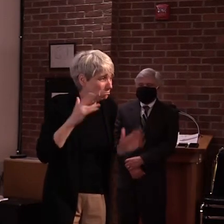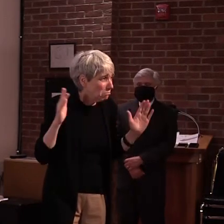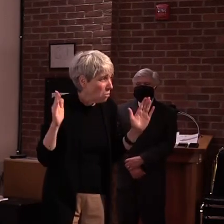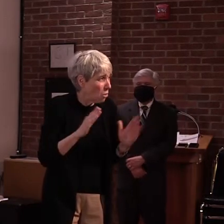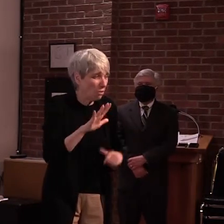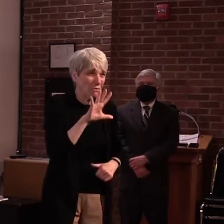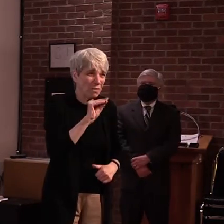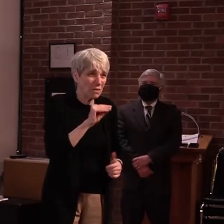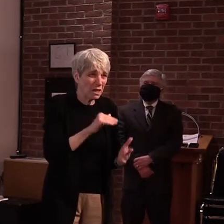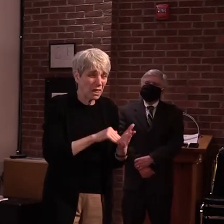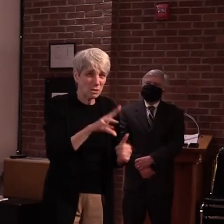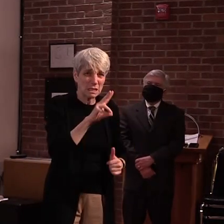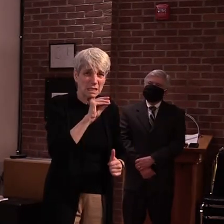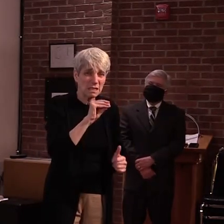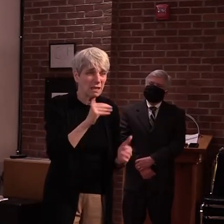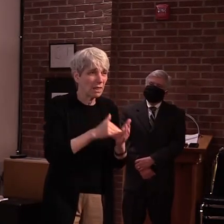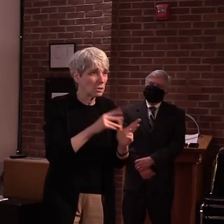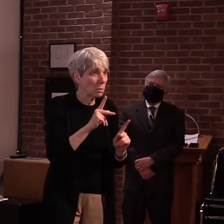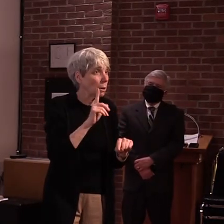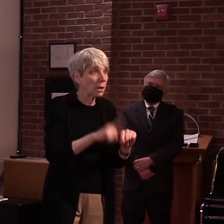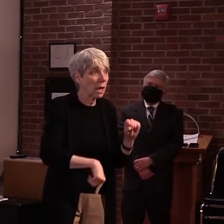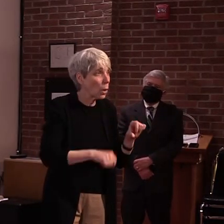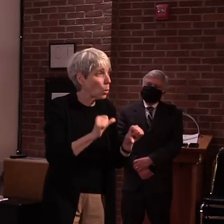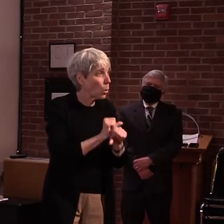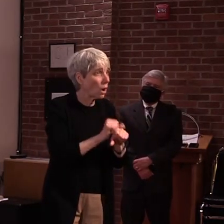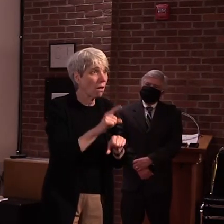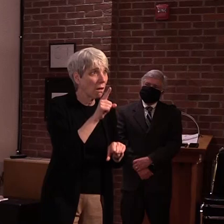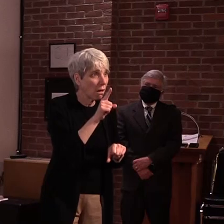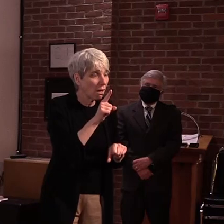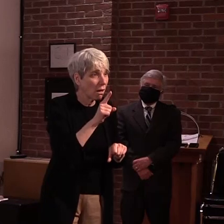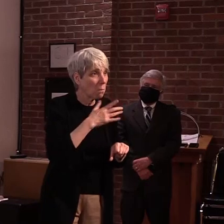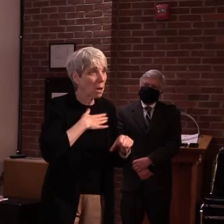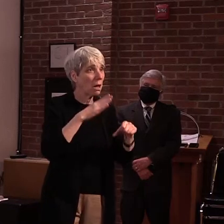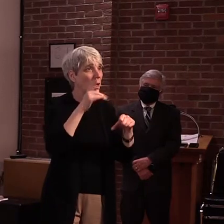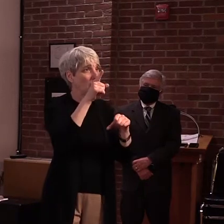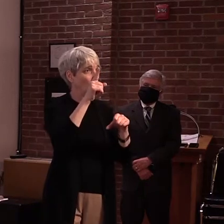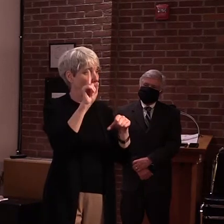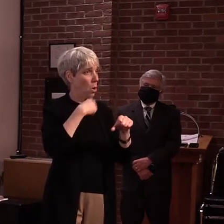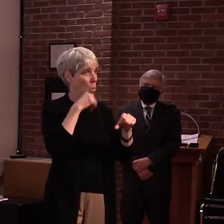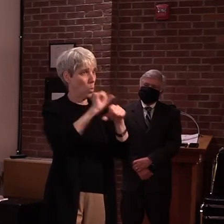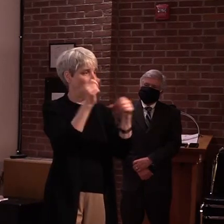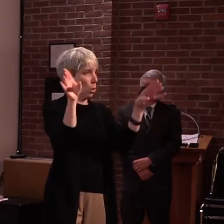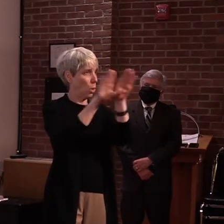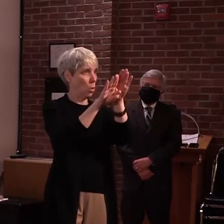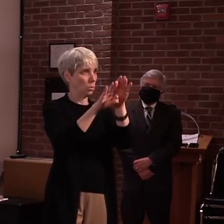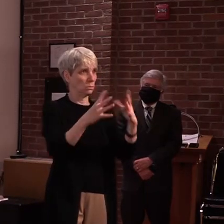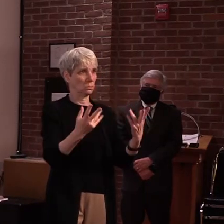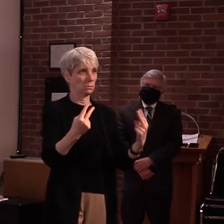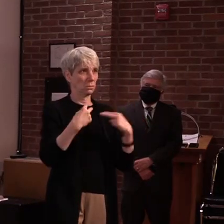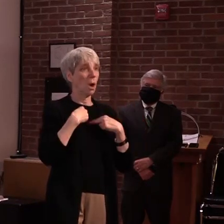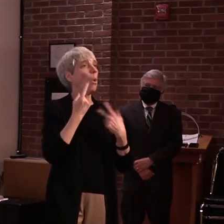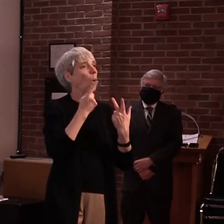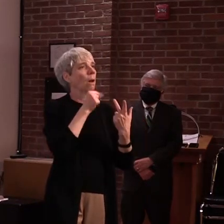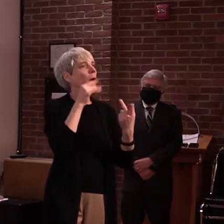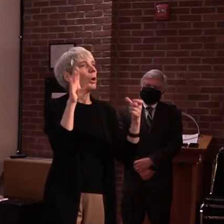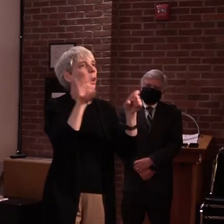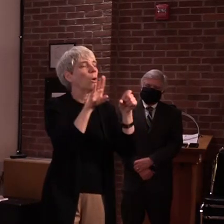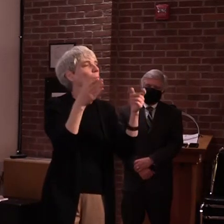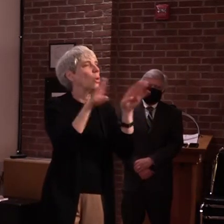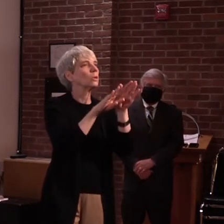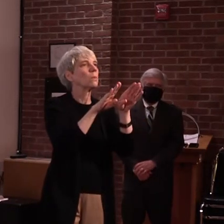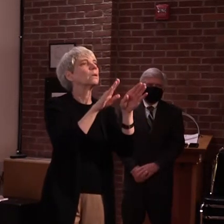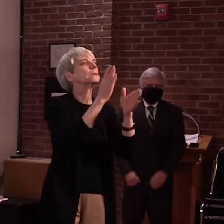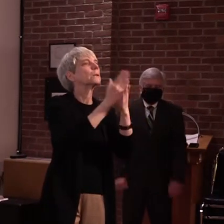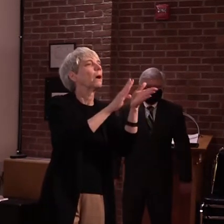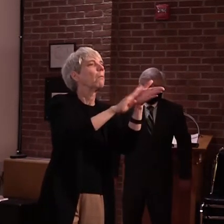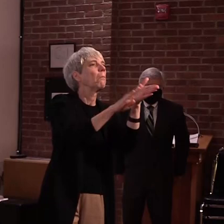because many of them, because the businesses aren't open or not open to the full capacity. So we need to provide relief for that. We need